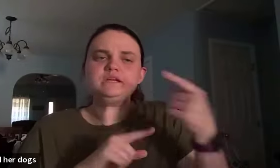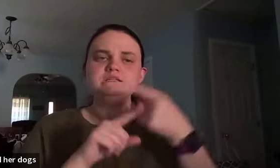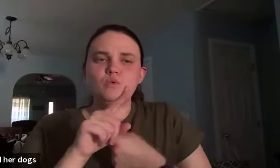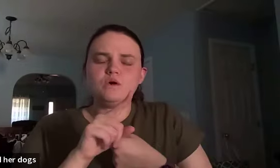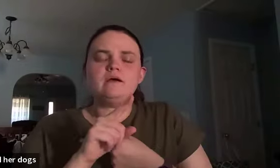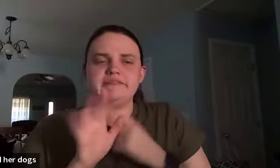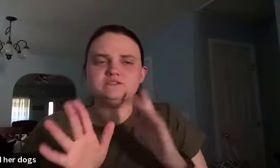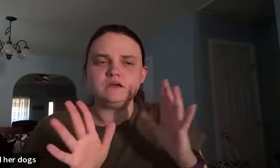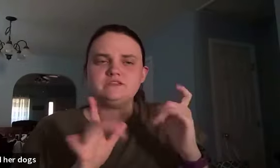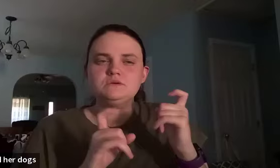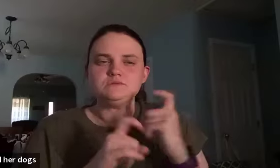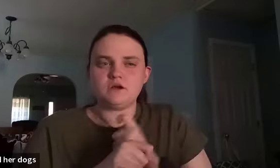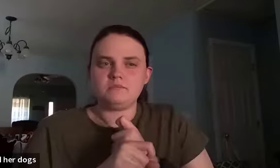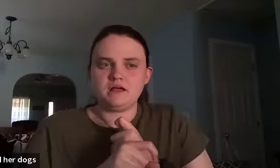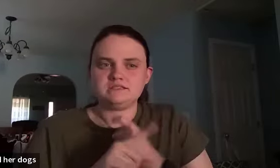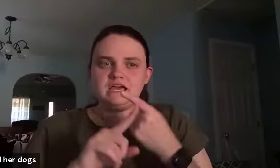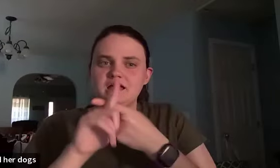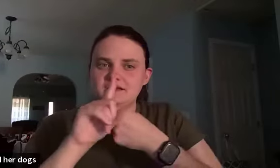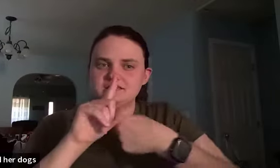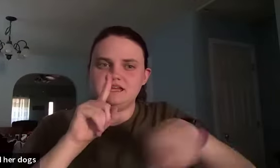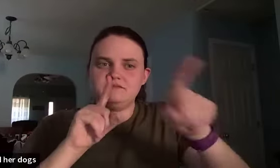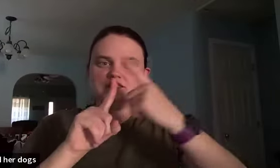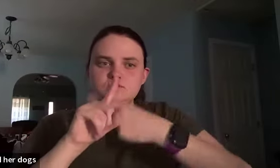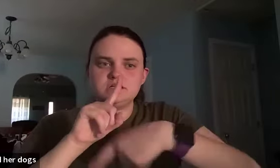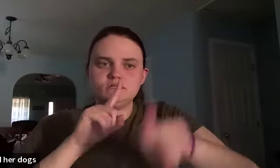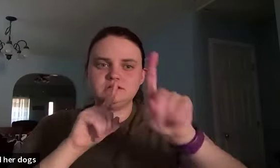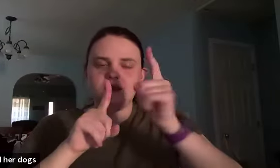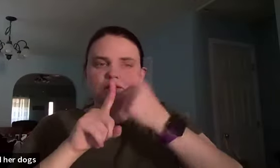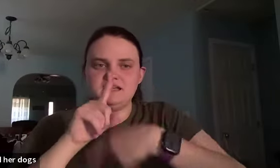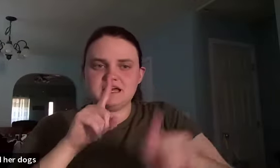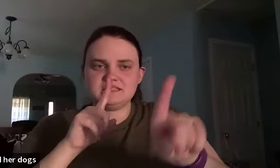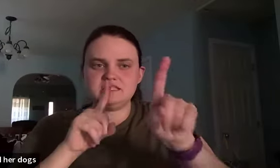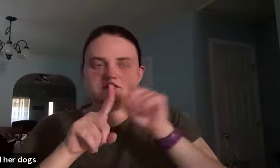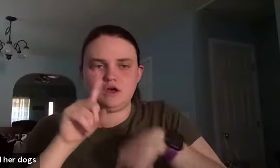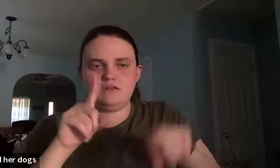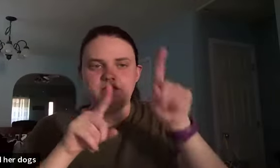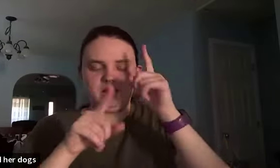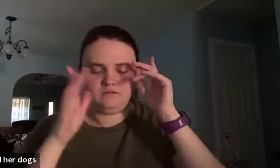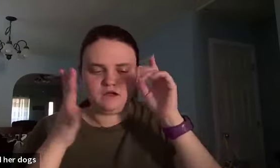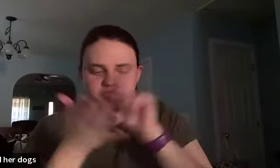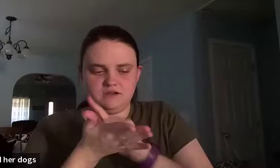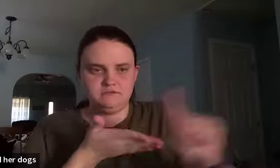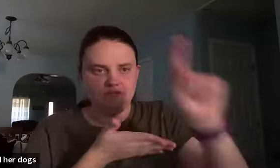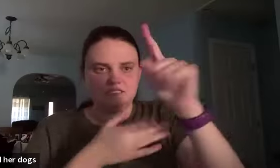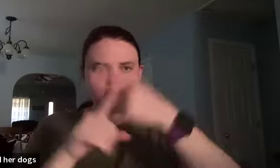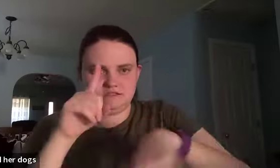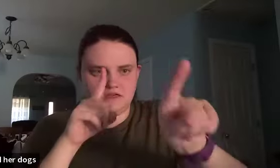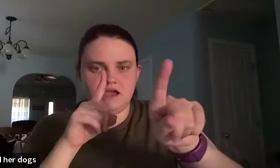one is more, this one is more complex. Like I said, if this one kind of makes that sense of not like that logic of this,